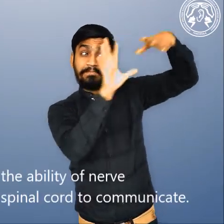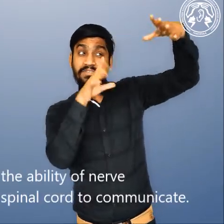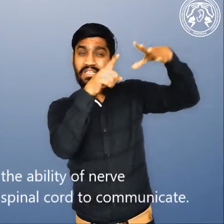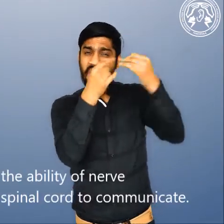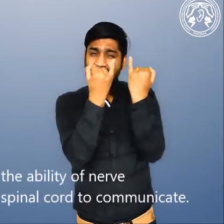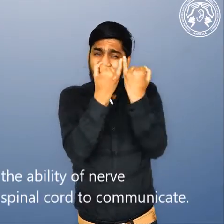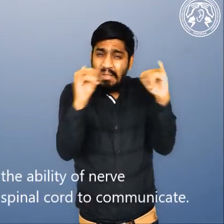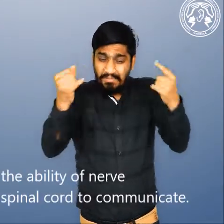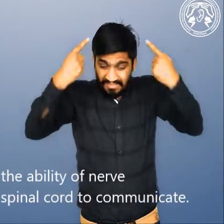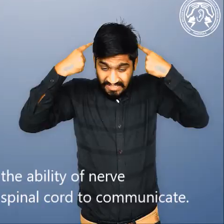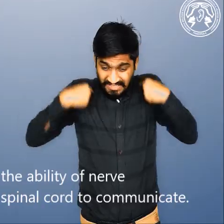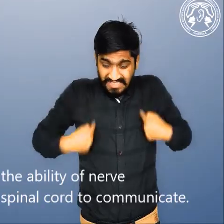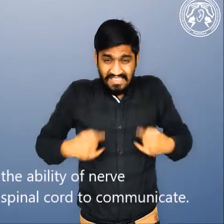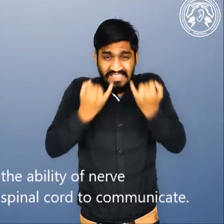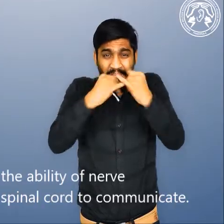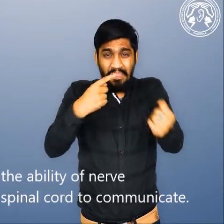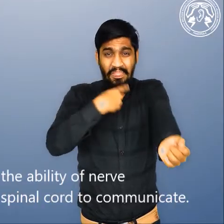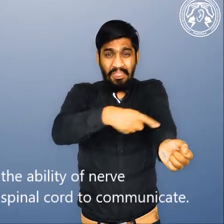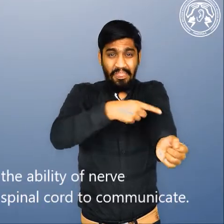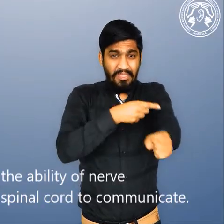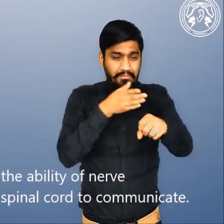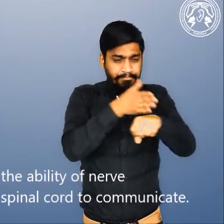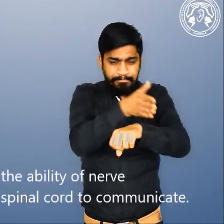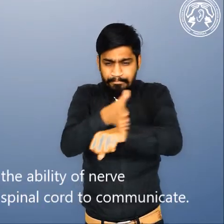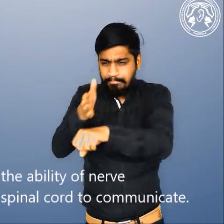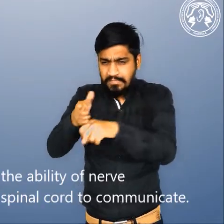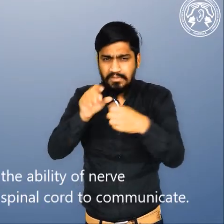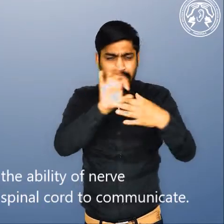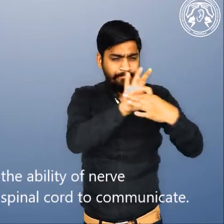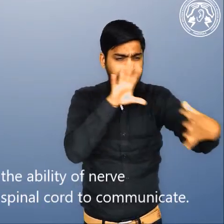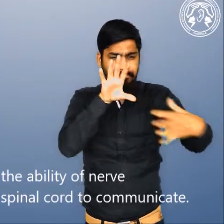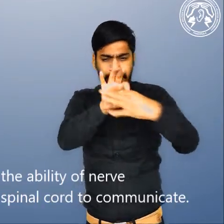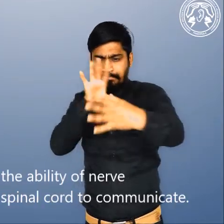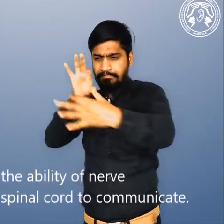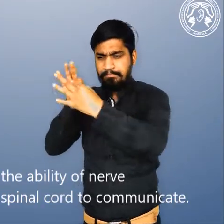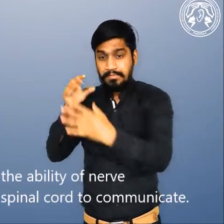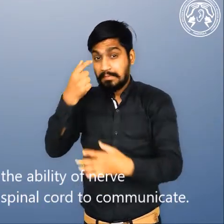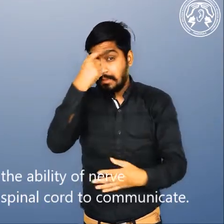This affects the ability of nerve cells in the brain and spinal cord to communicate.